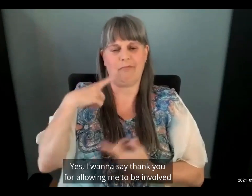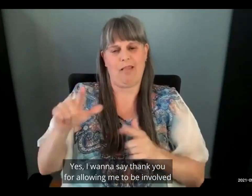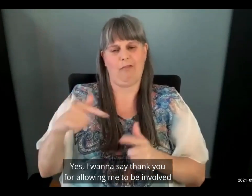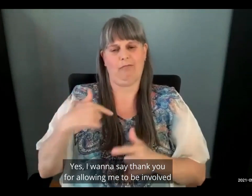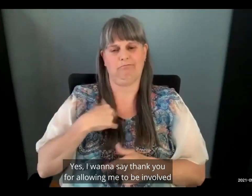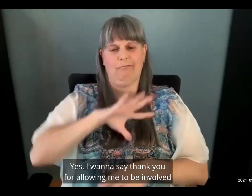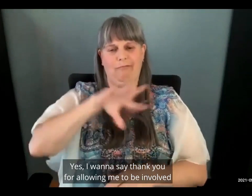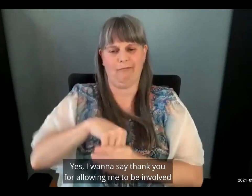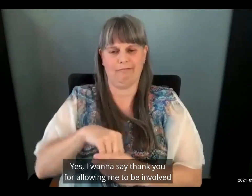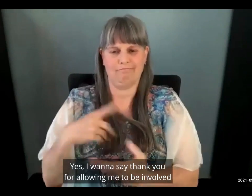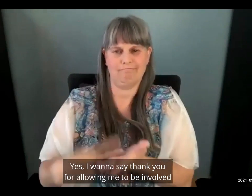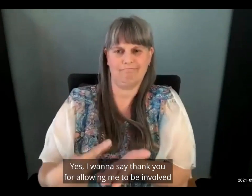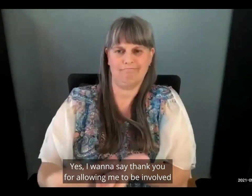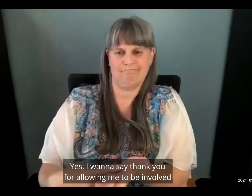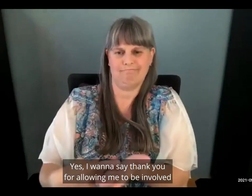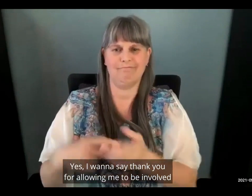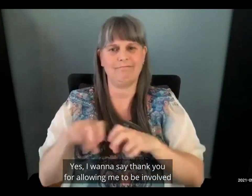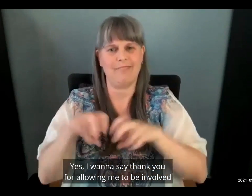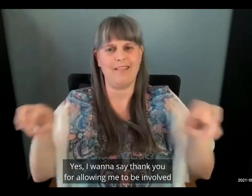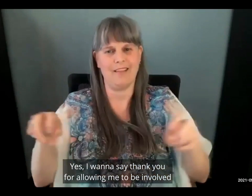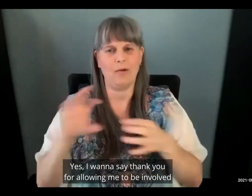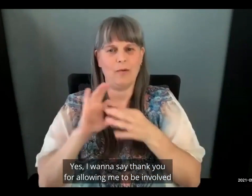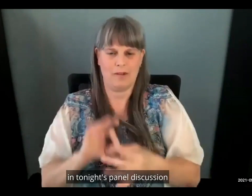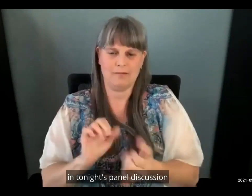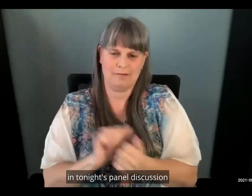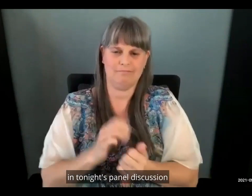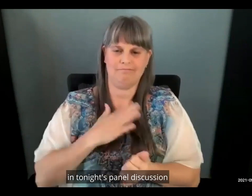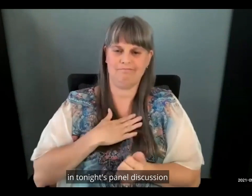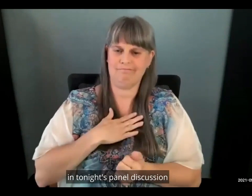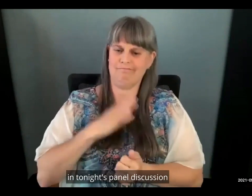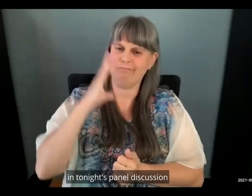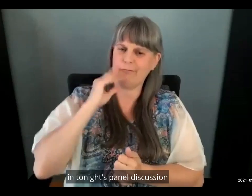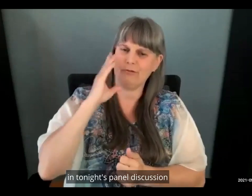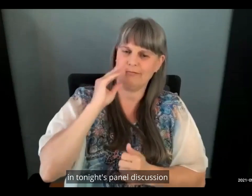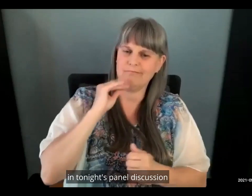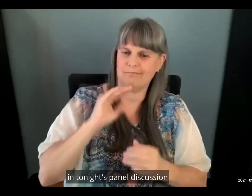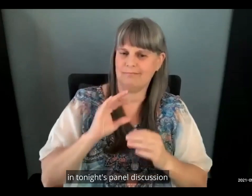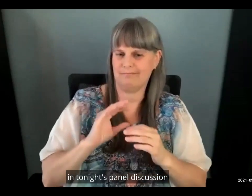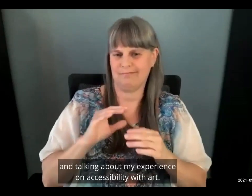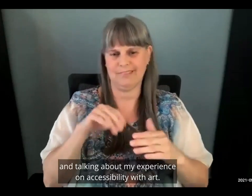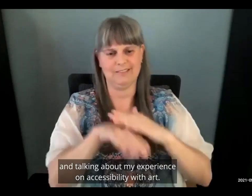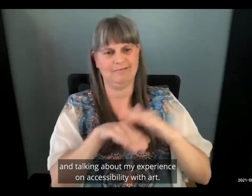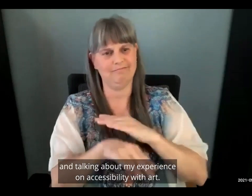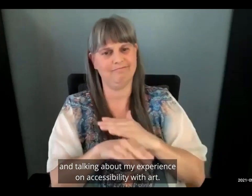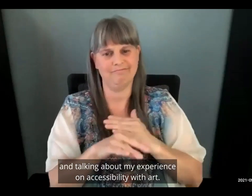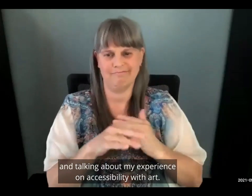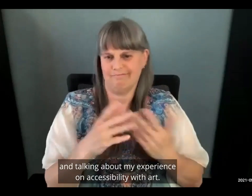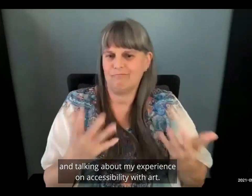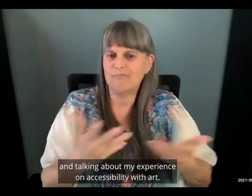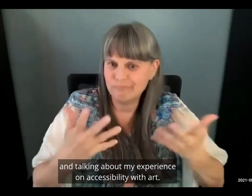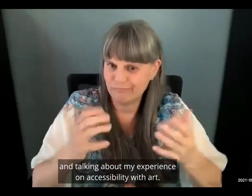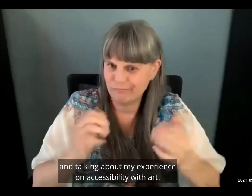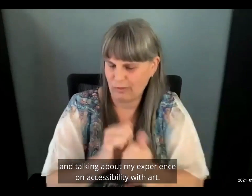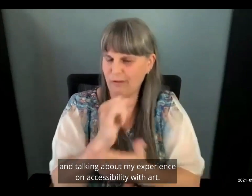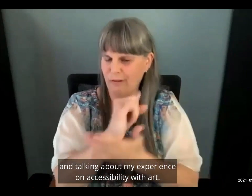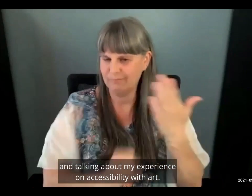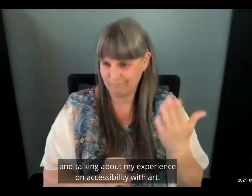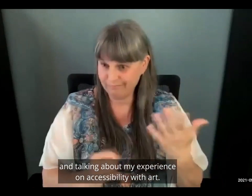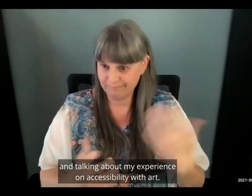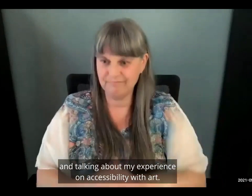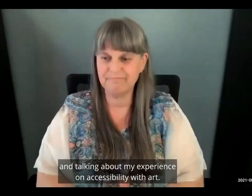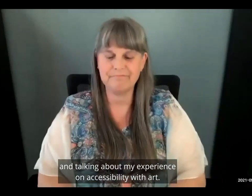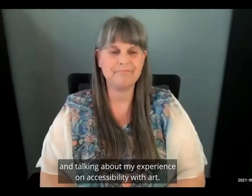Yes, I want to say thank you for allowing me to be involved in tonight's panel discussion and, you know, talking about my experience